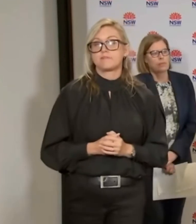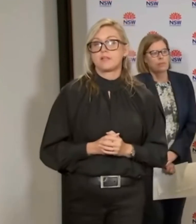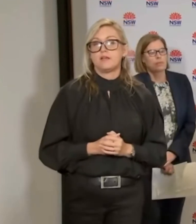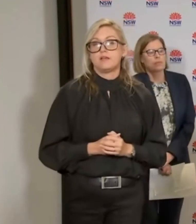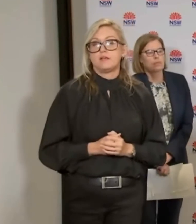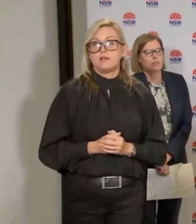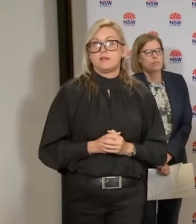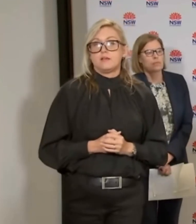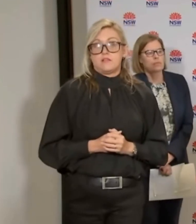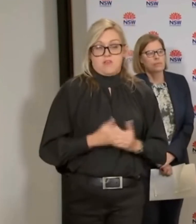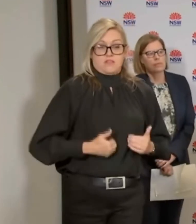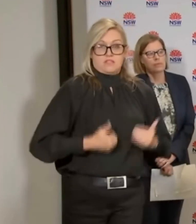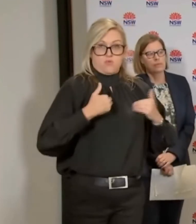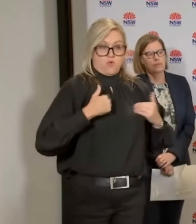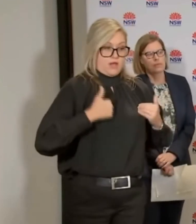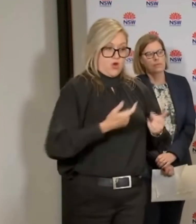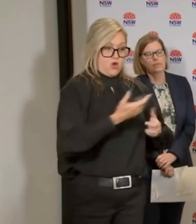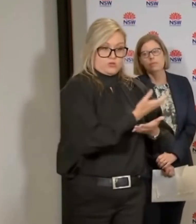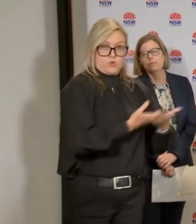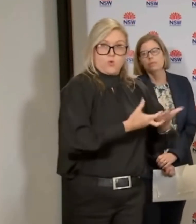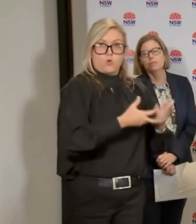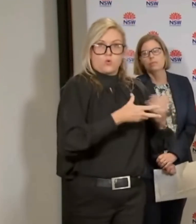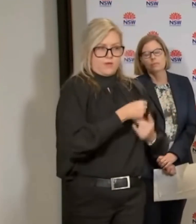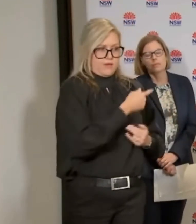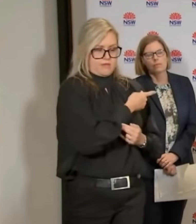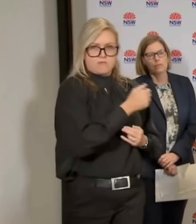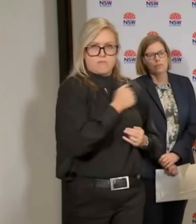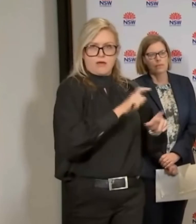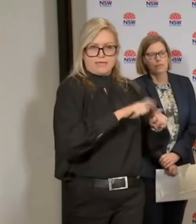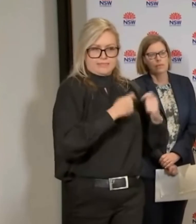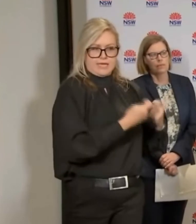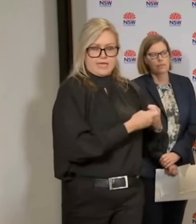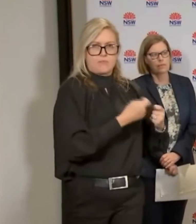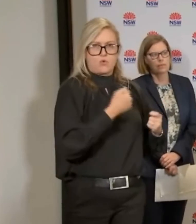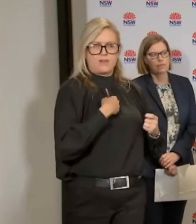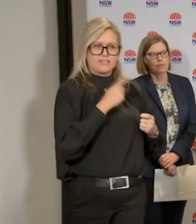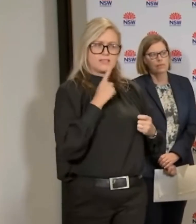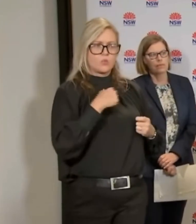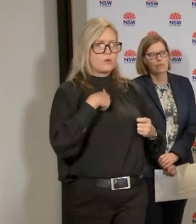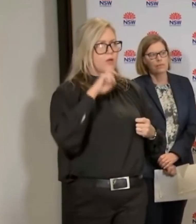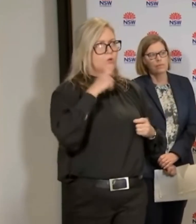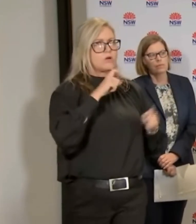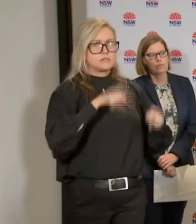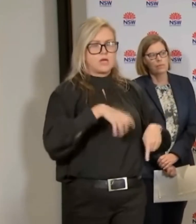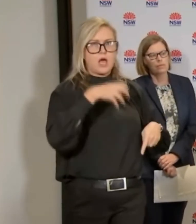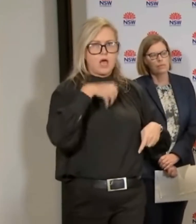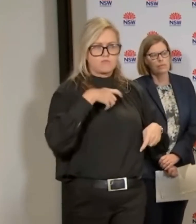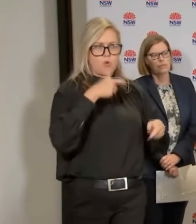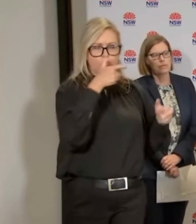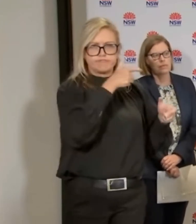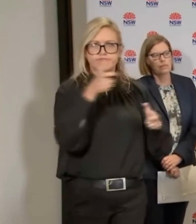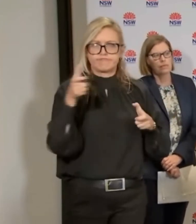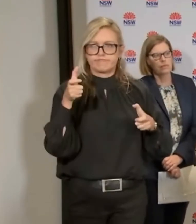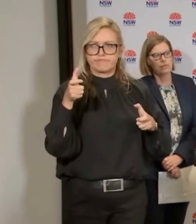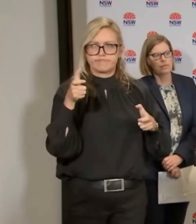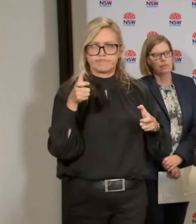morning, we are going to increase compliance because we've noticed now that people are not as enthusiastic about, or